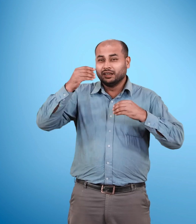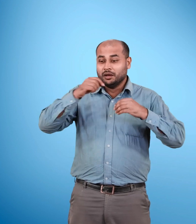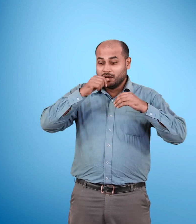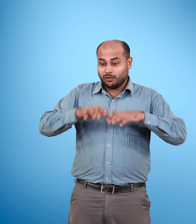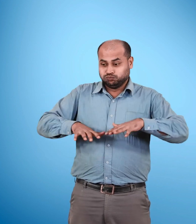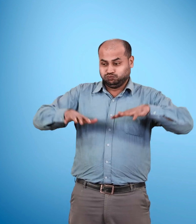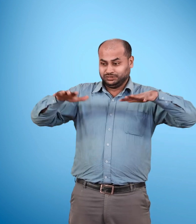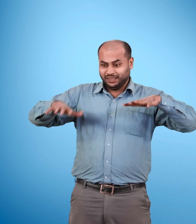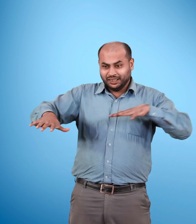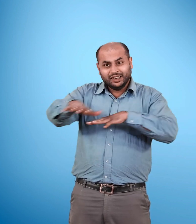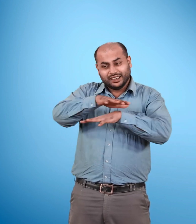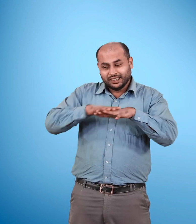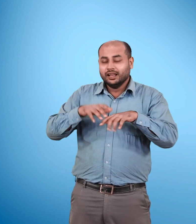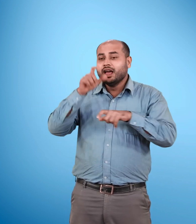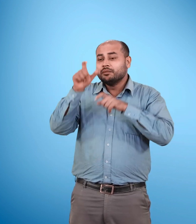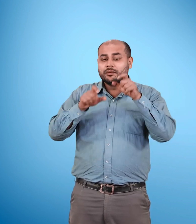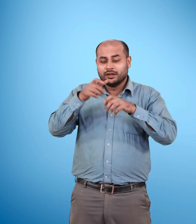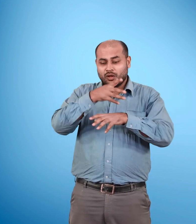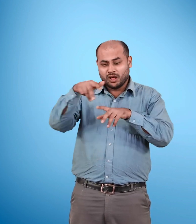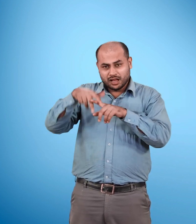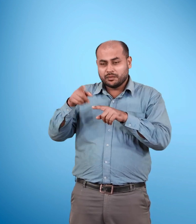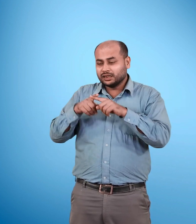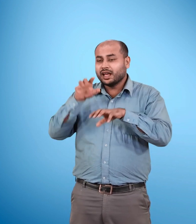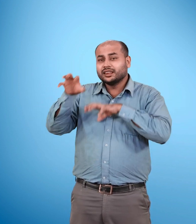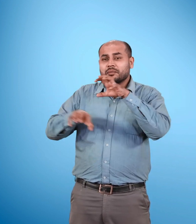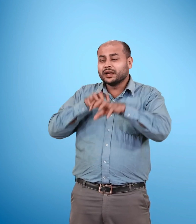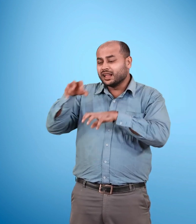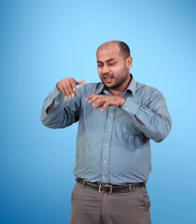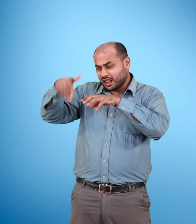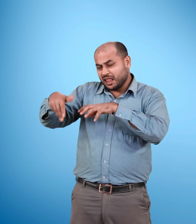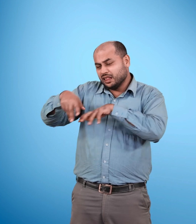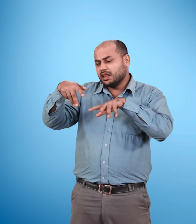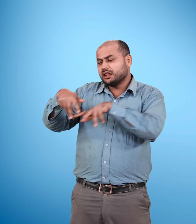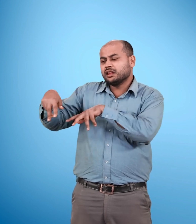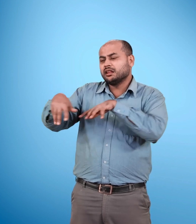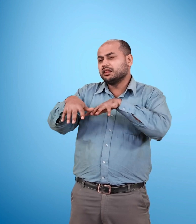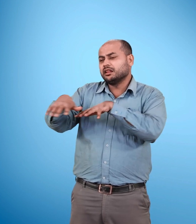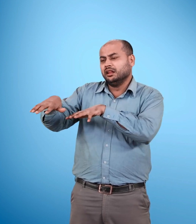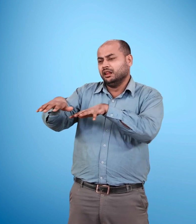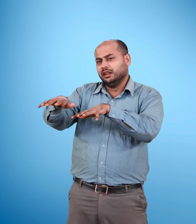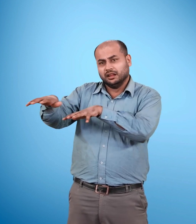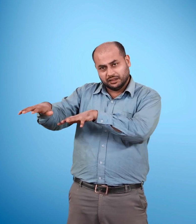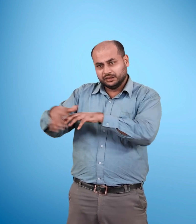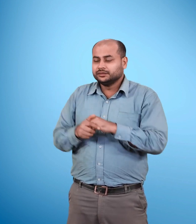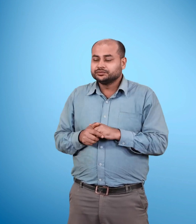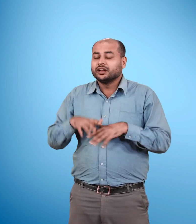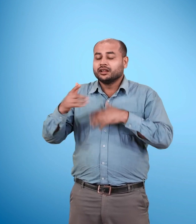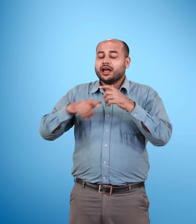During floods, the animals living in the water also get carried away with the waters.